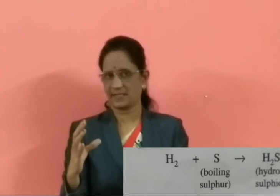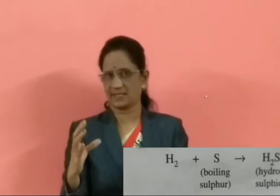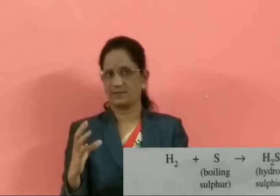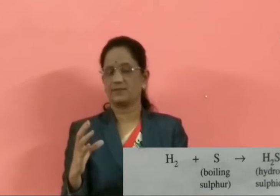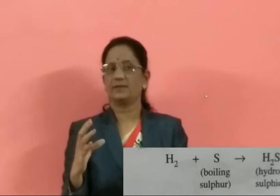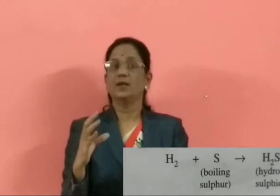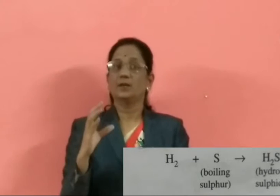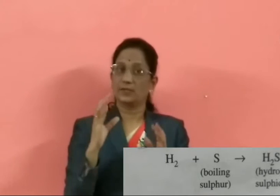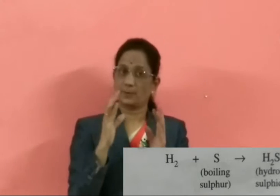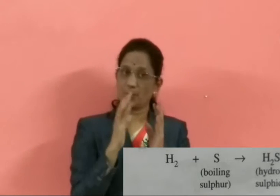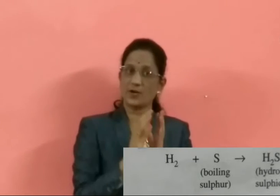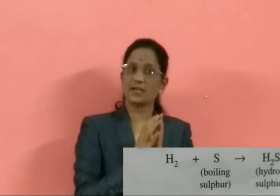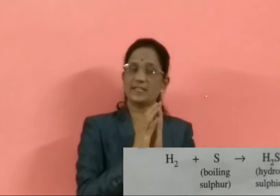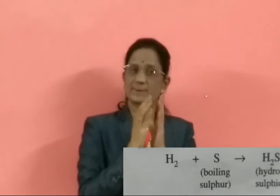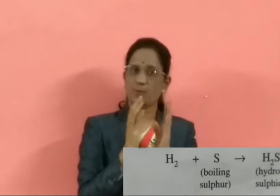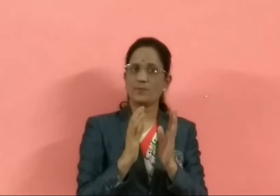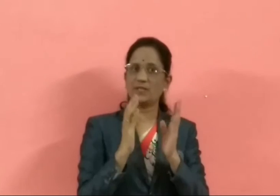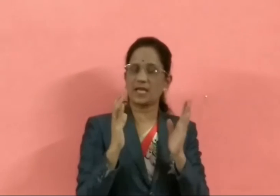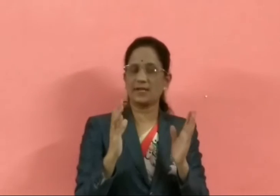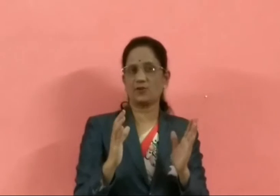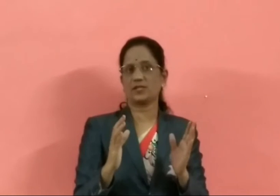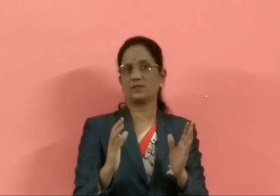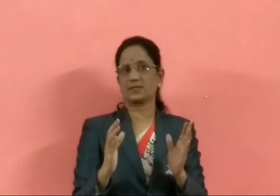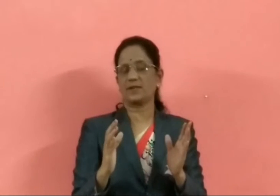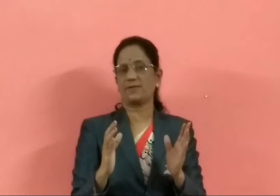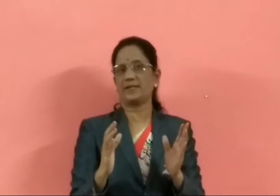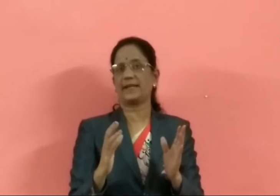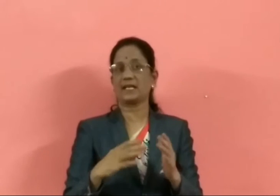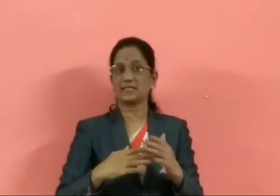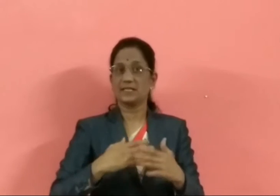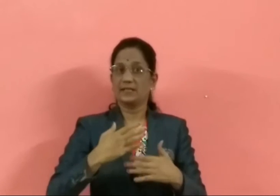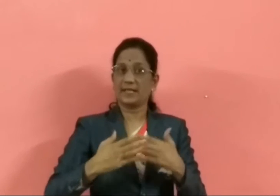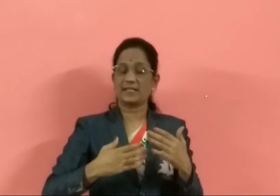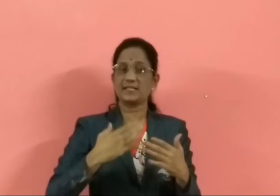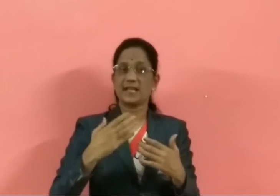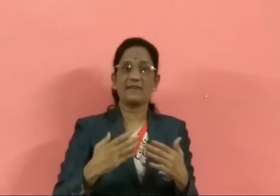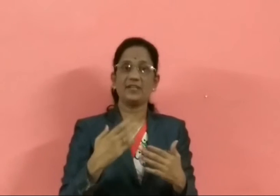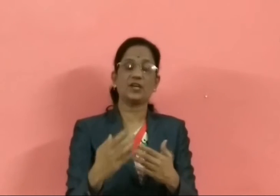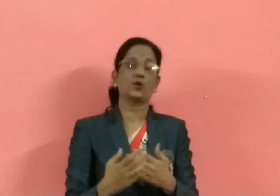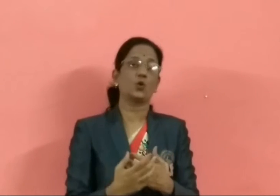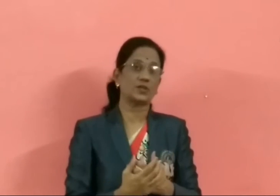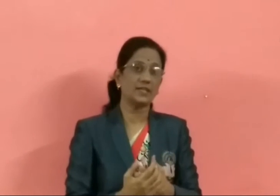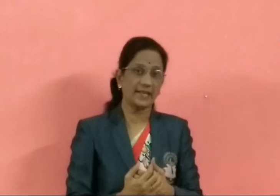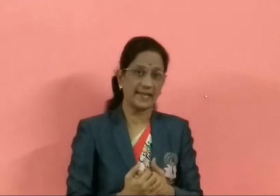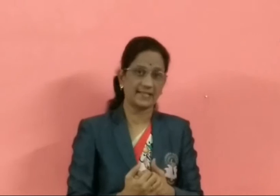gas. The product is from this hydrogen sulfide gas that is having the rotten egg